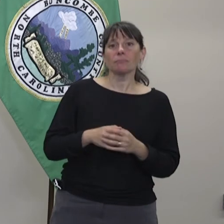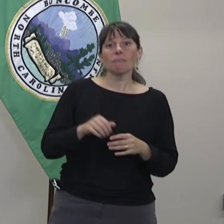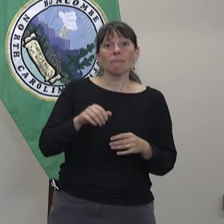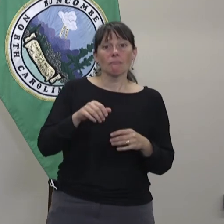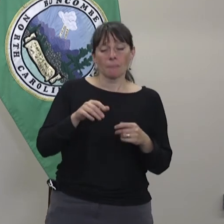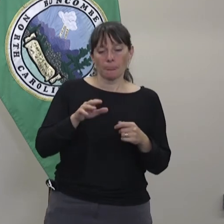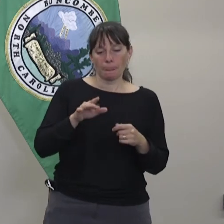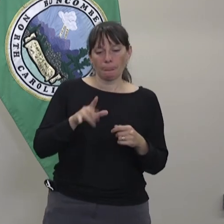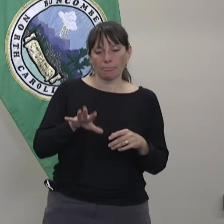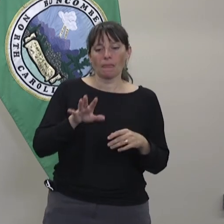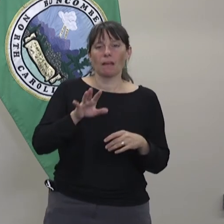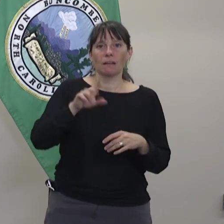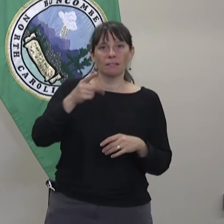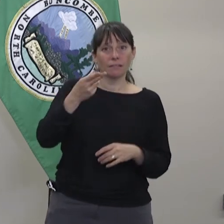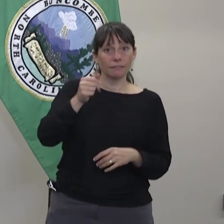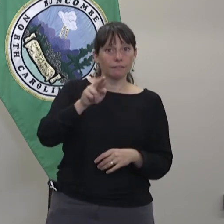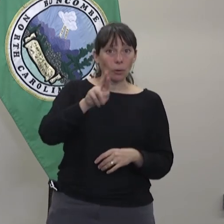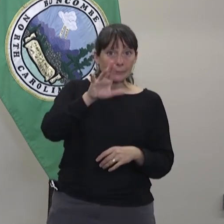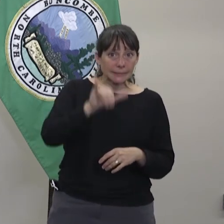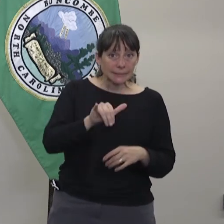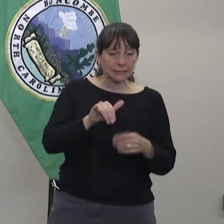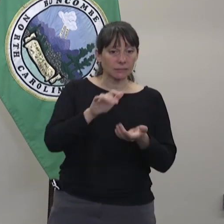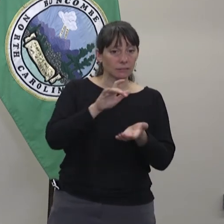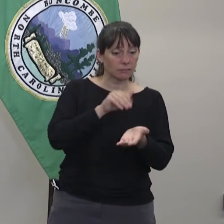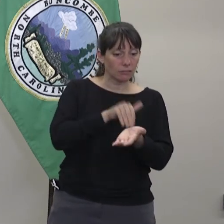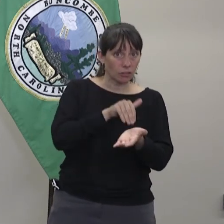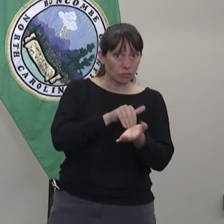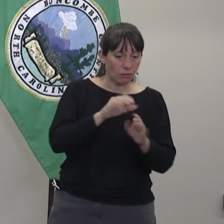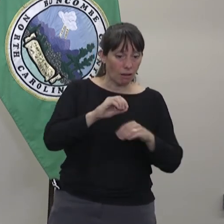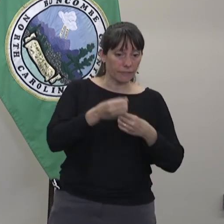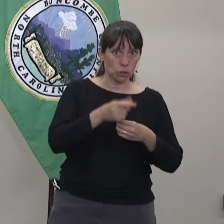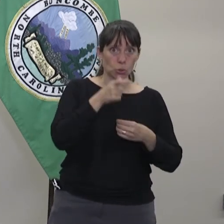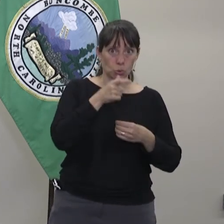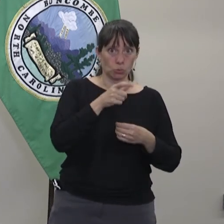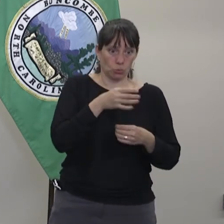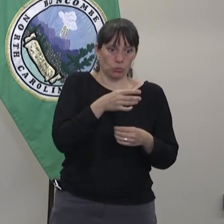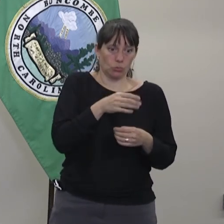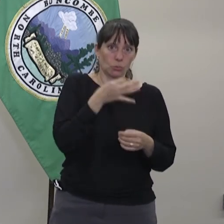We strongly encourage you to get a flu vaccine to protect yourself this season.